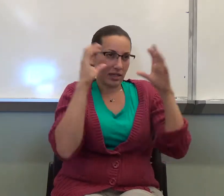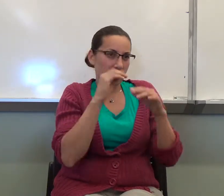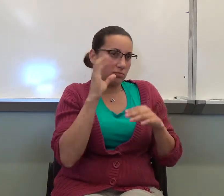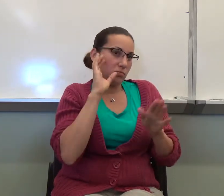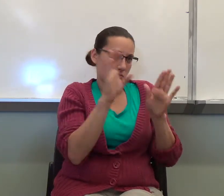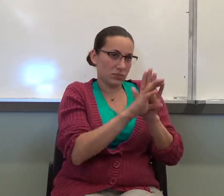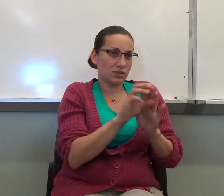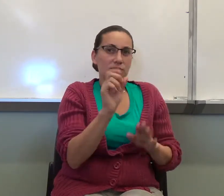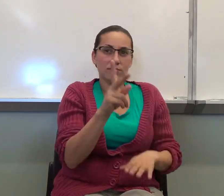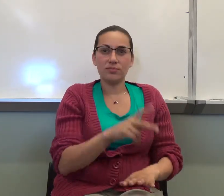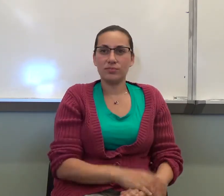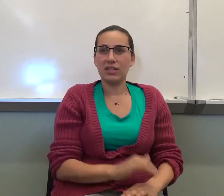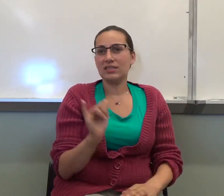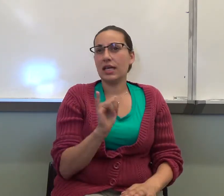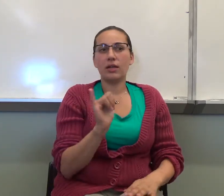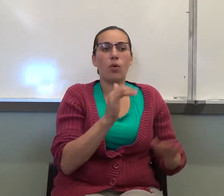That's what we're doing here.